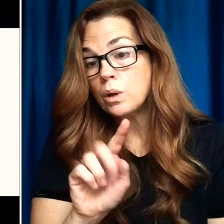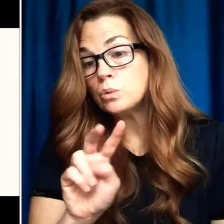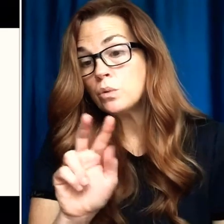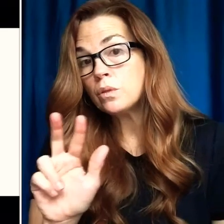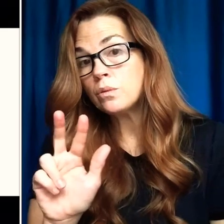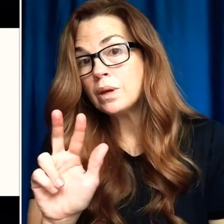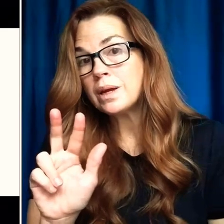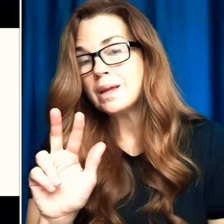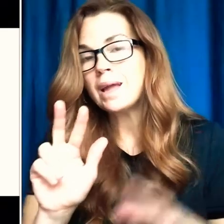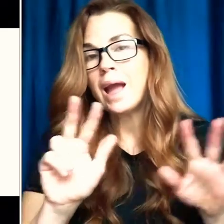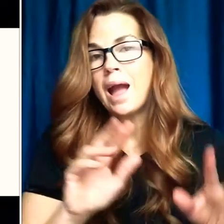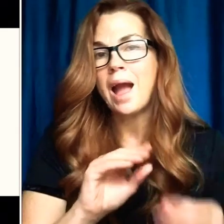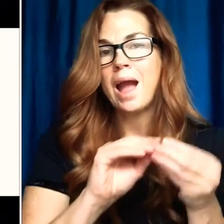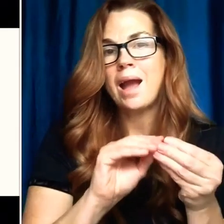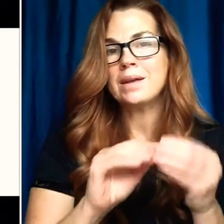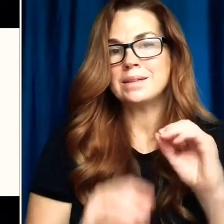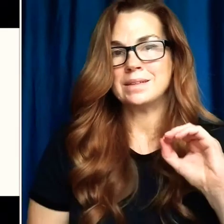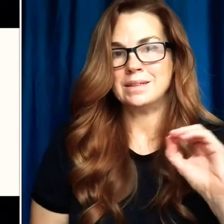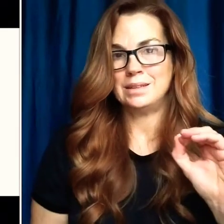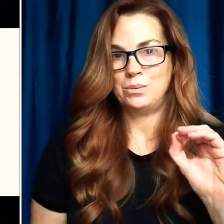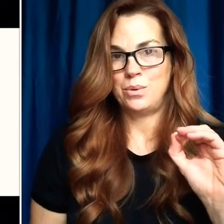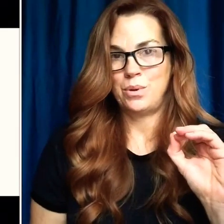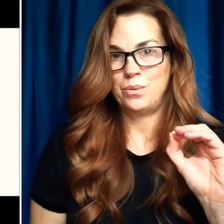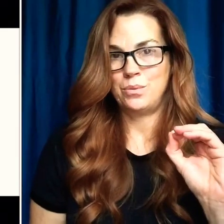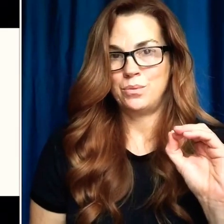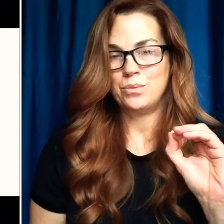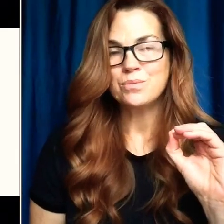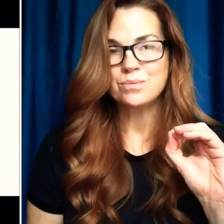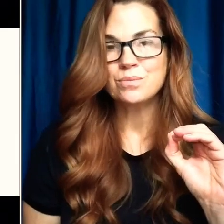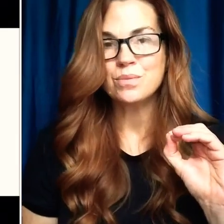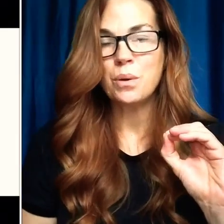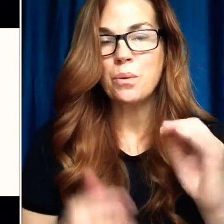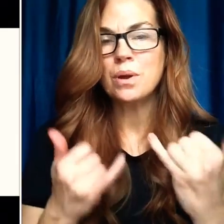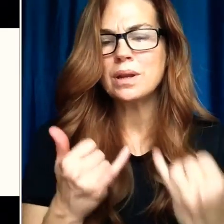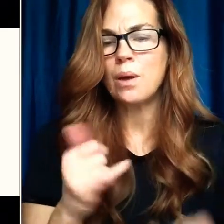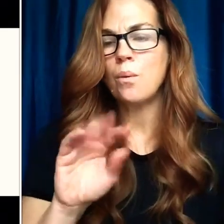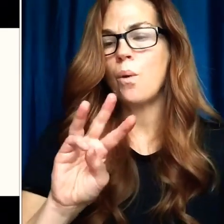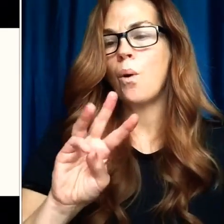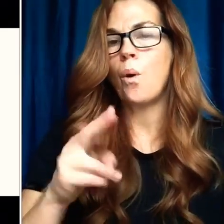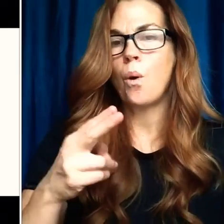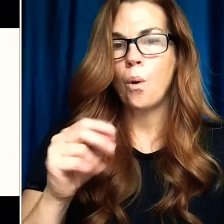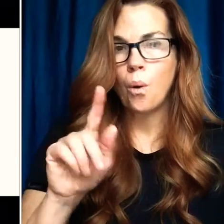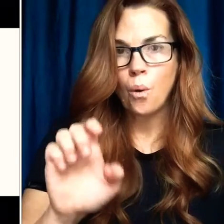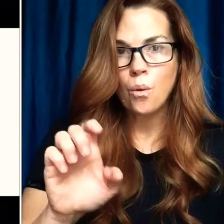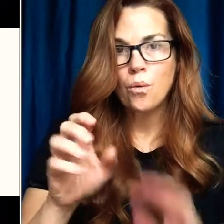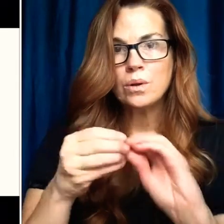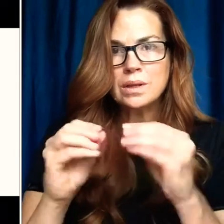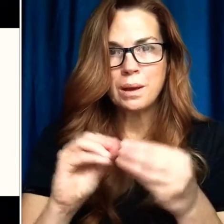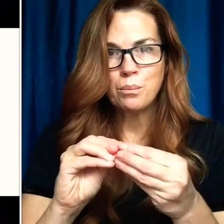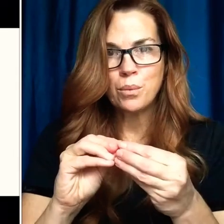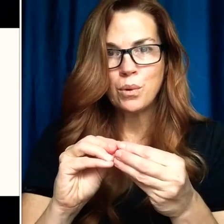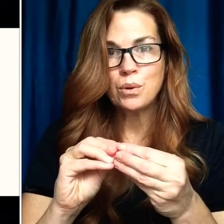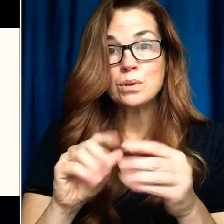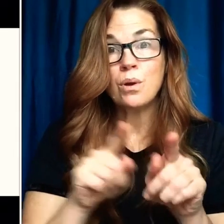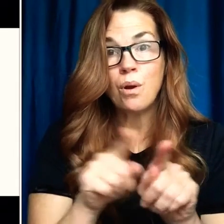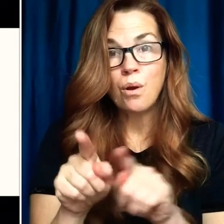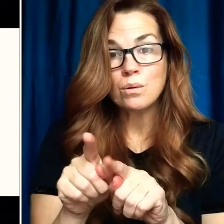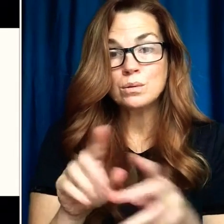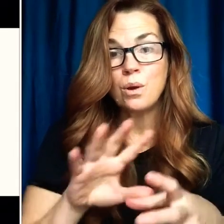numbers and whole numbers. Clearly, whole numbers includes all of the natural numbers, those counting numbers, and